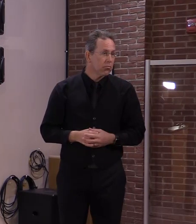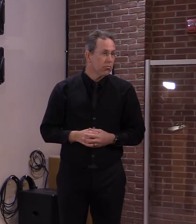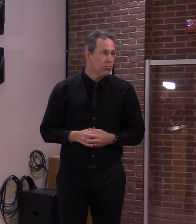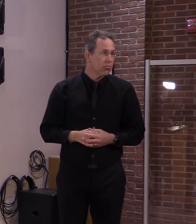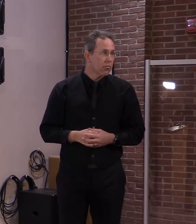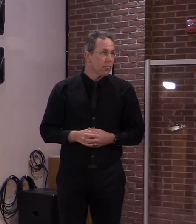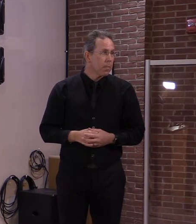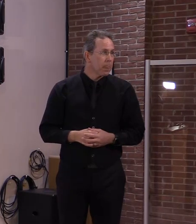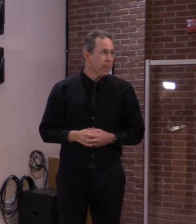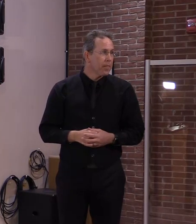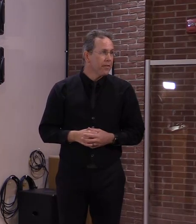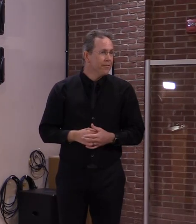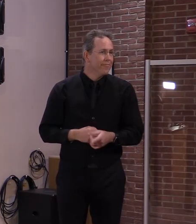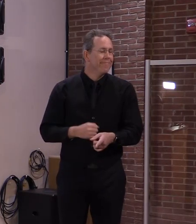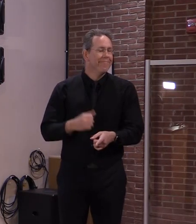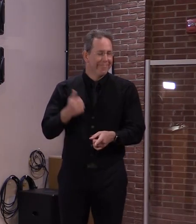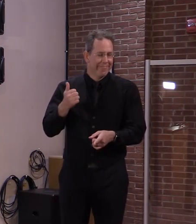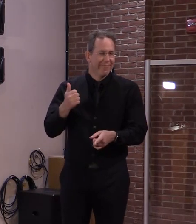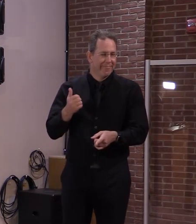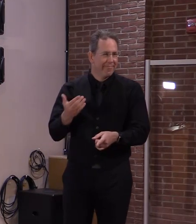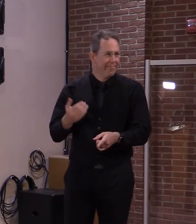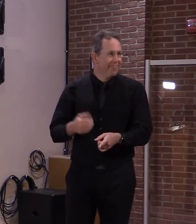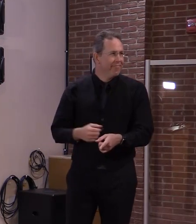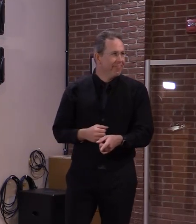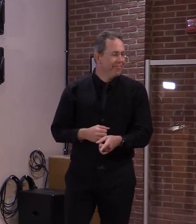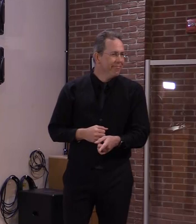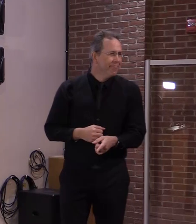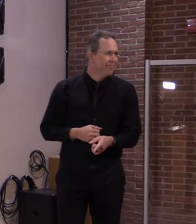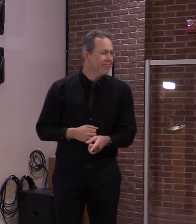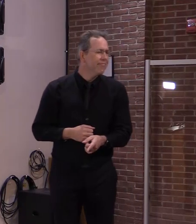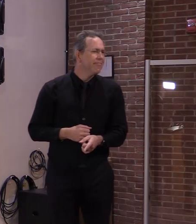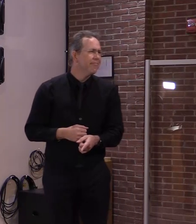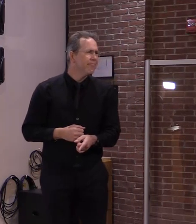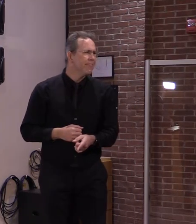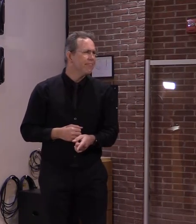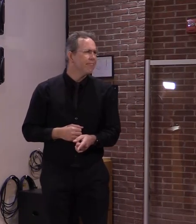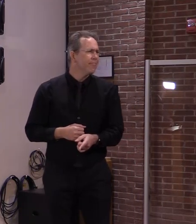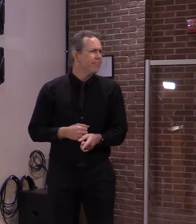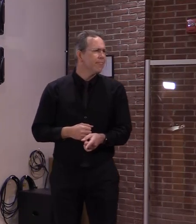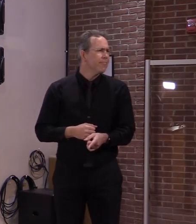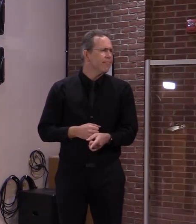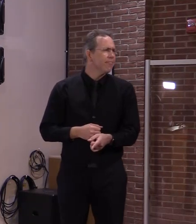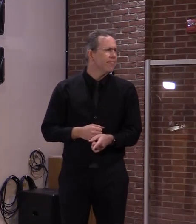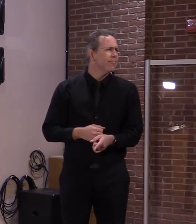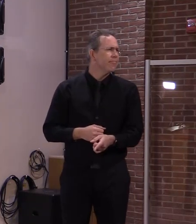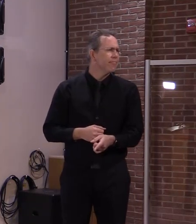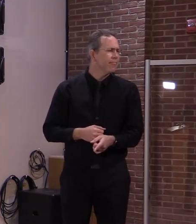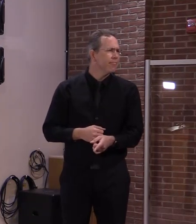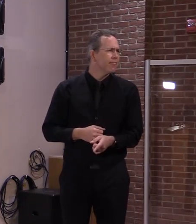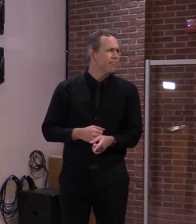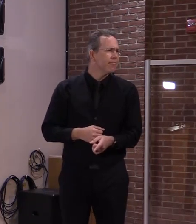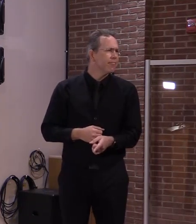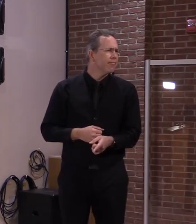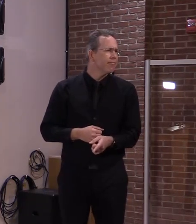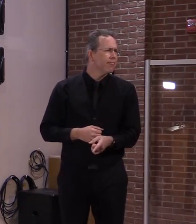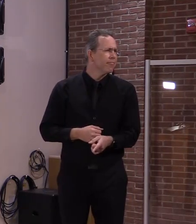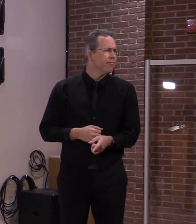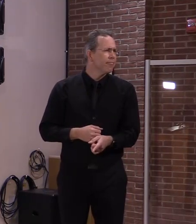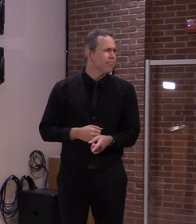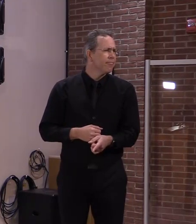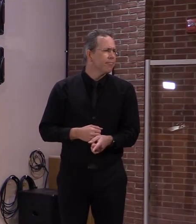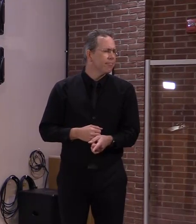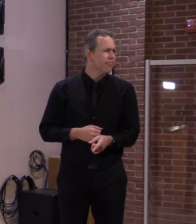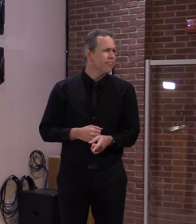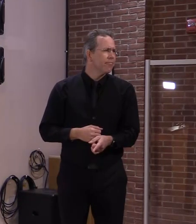Thank you. Sorry for the delay. I was just unmuting. I'll direct this question to Dr. Levine, though Commissioner Pichak has some modeling